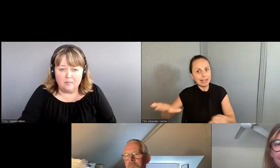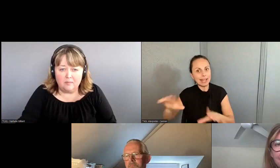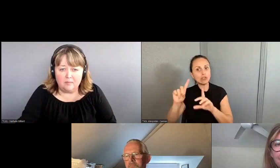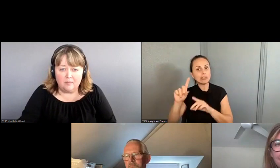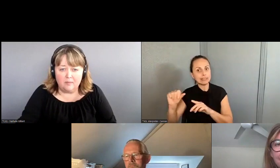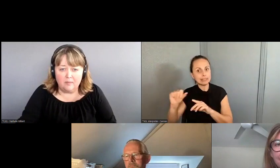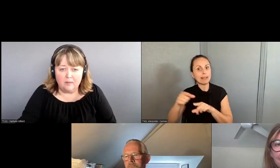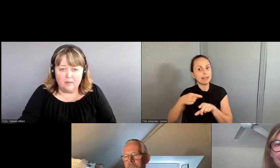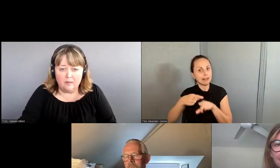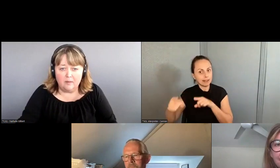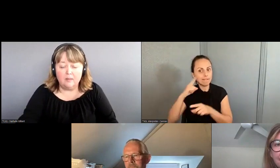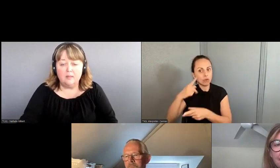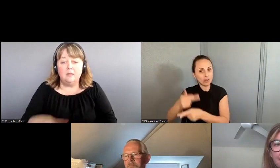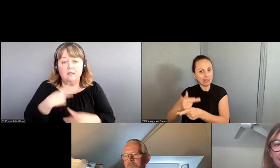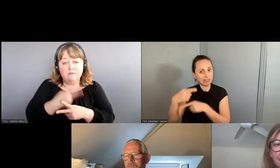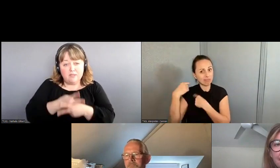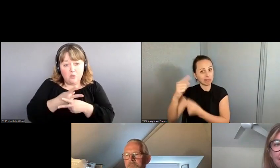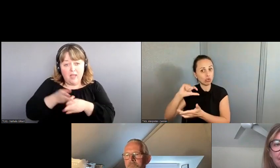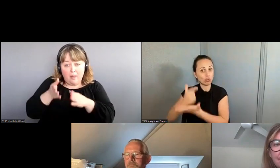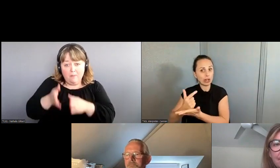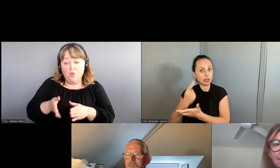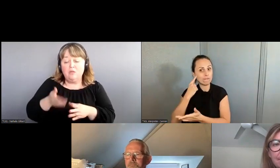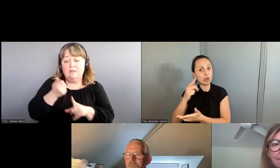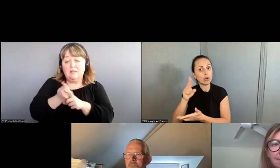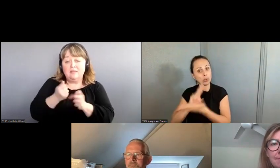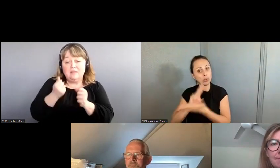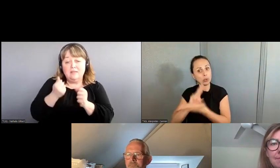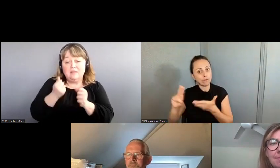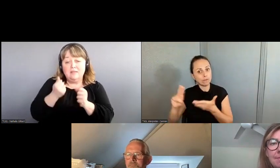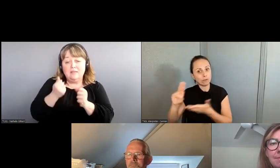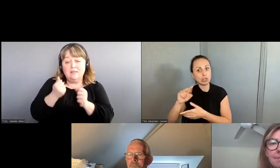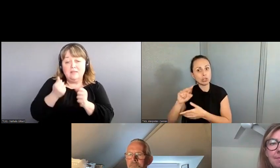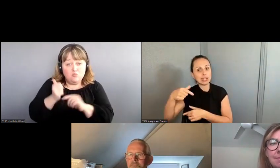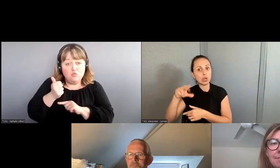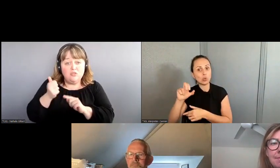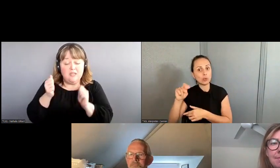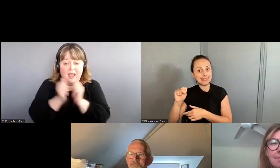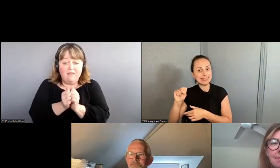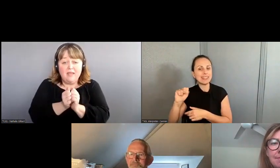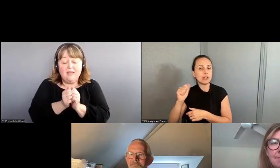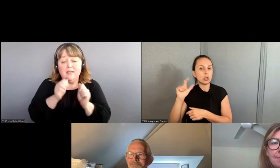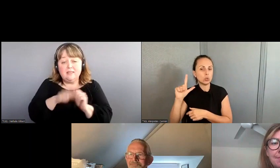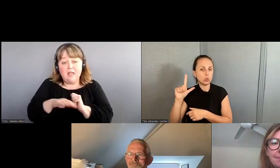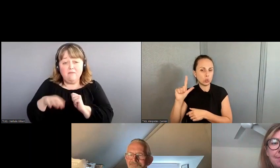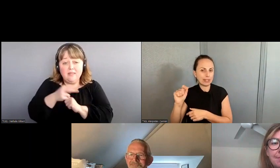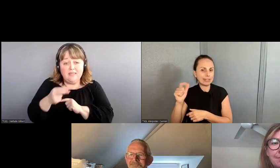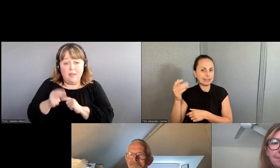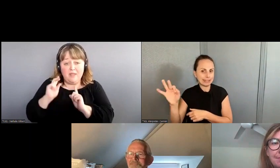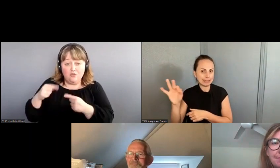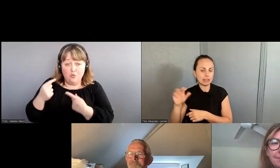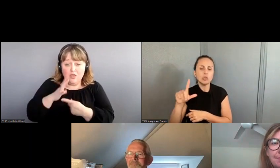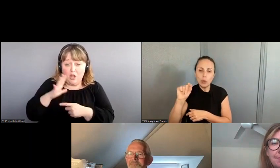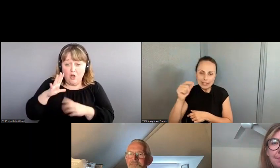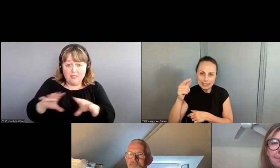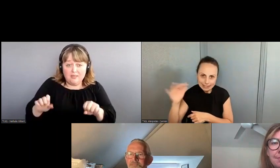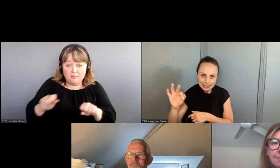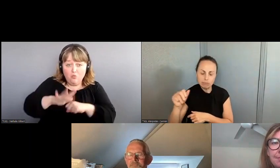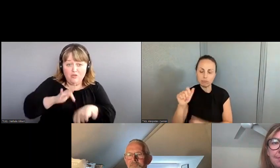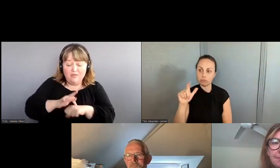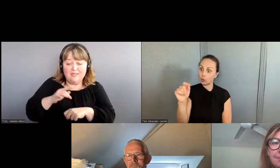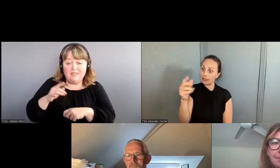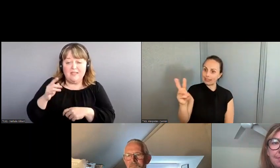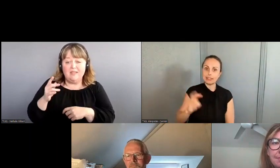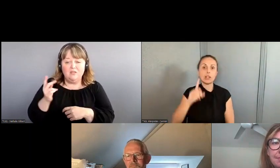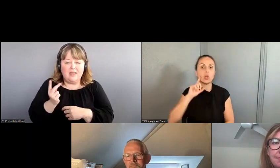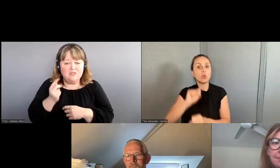disability area of care since graduating from the University of Queensland in 2016. She worked in Australia when the National Disability Insurance